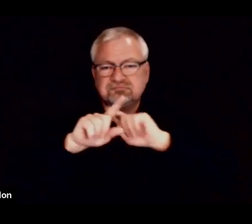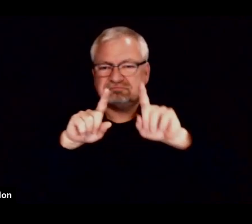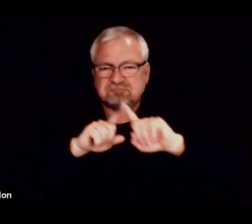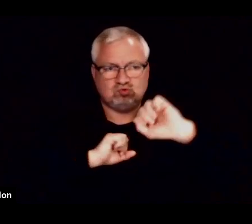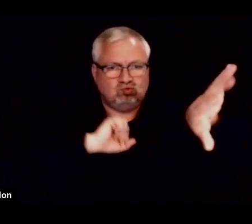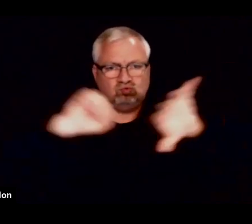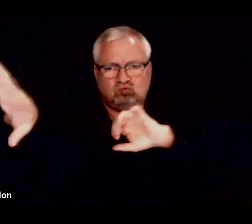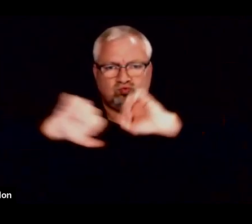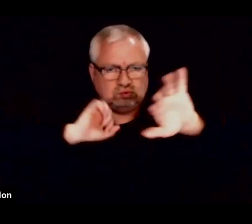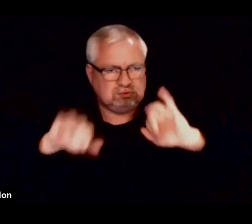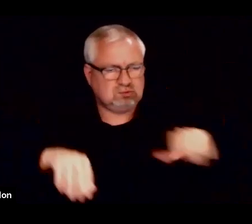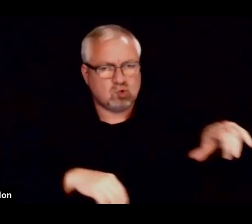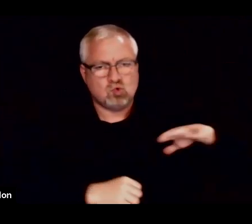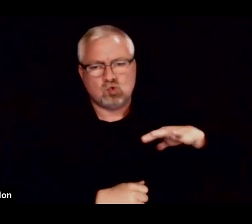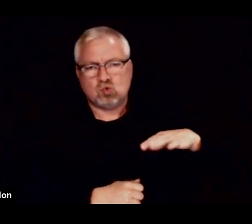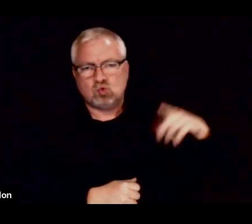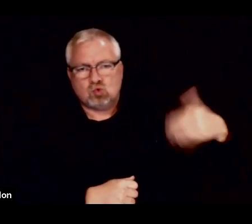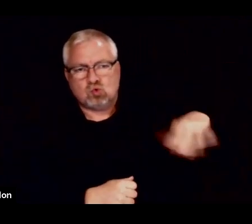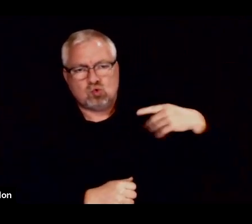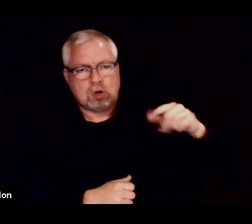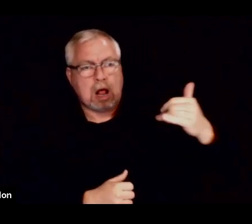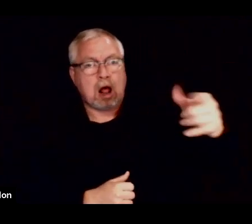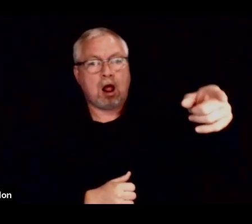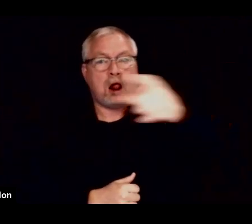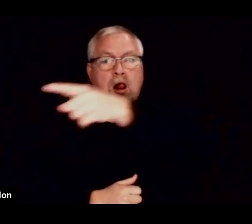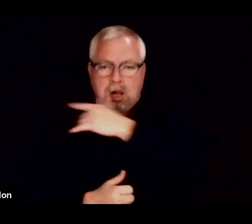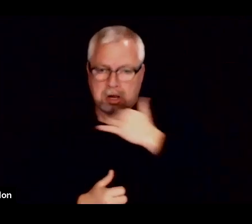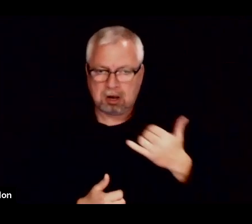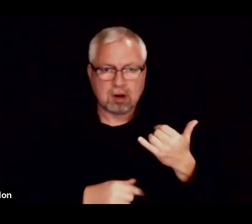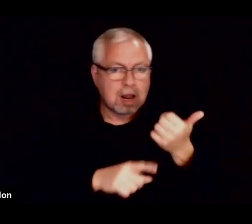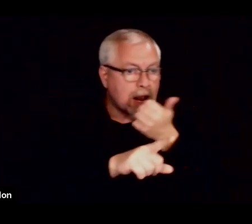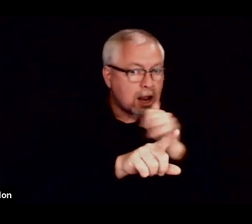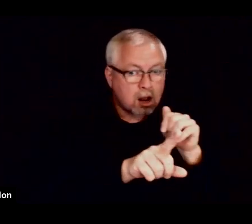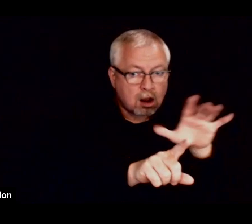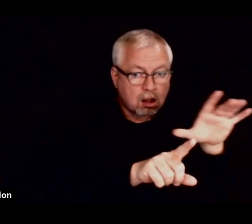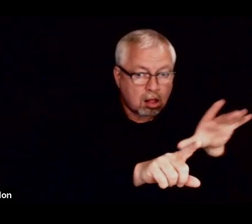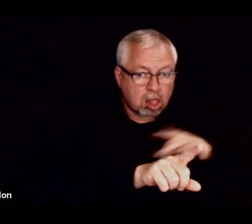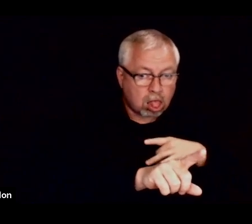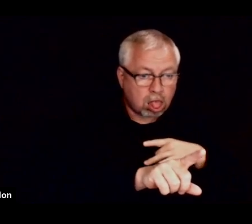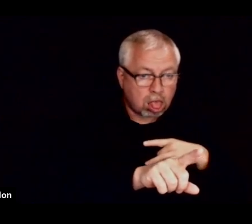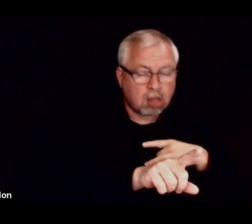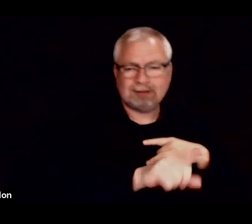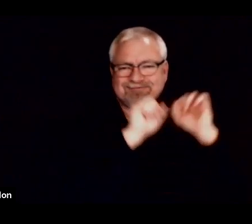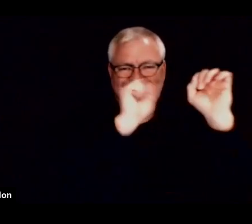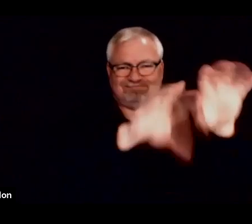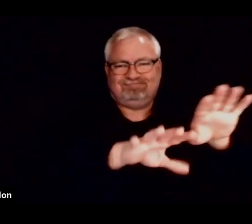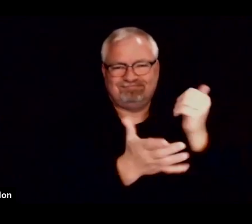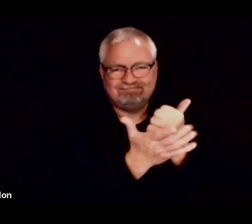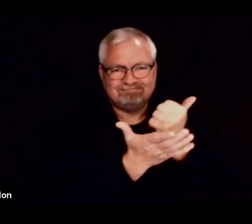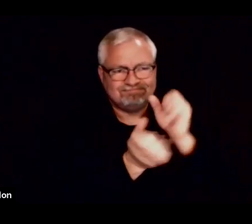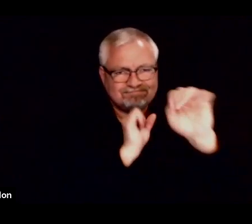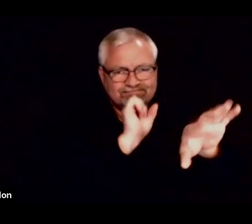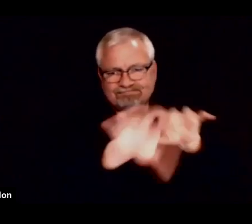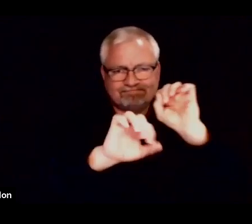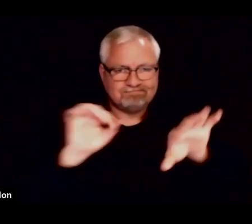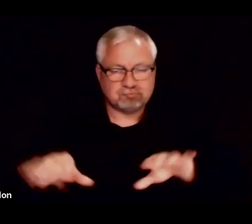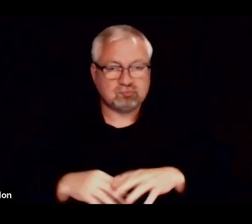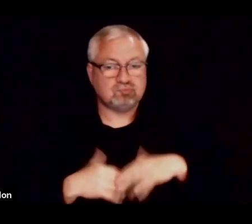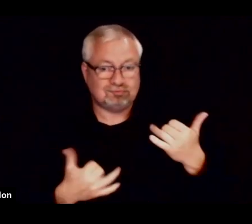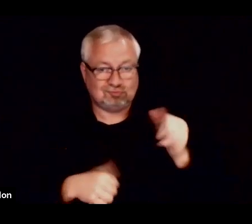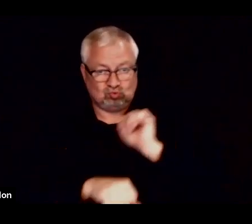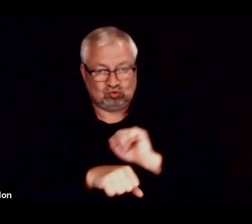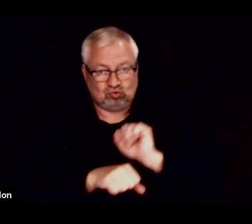patients. We've also been working hard on staffing support. As we've said many a